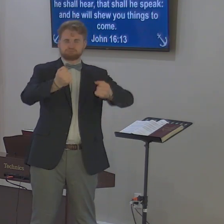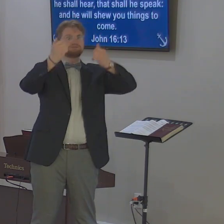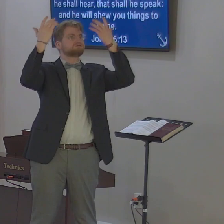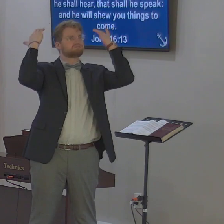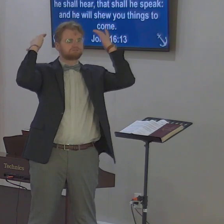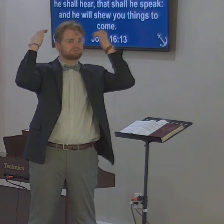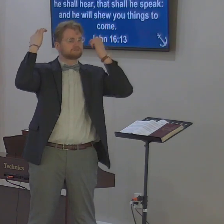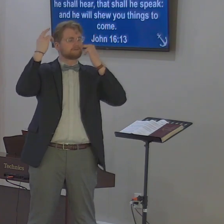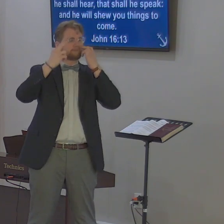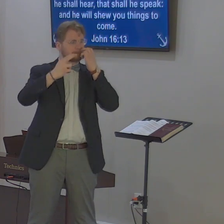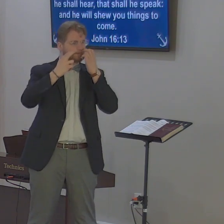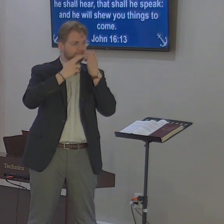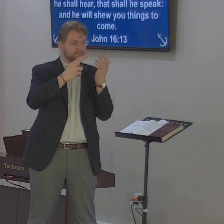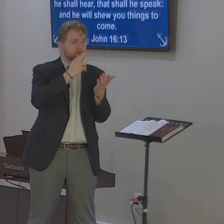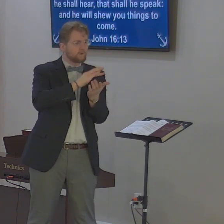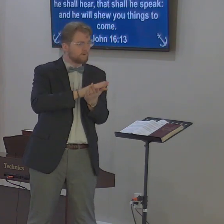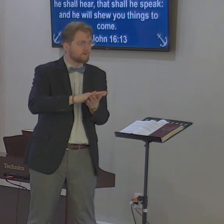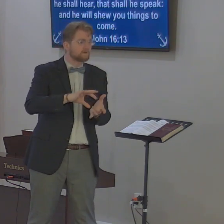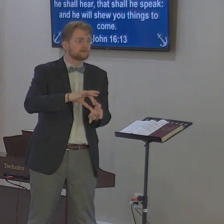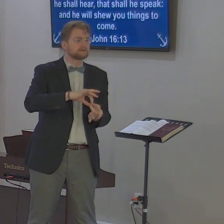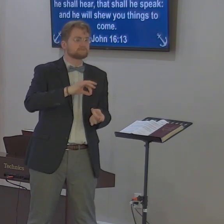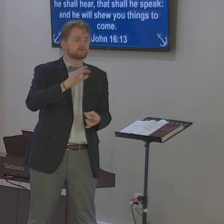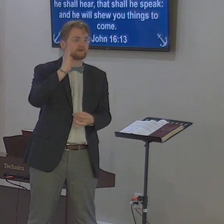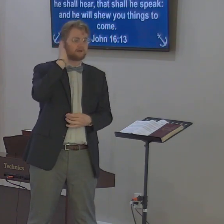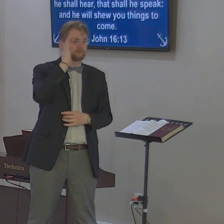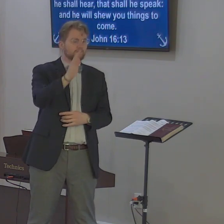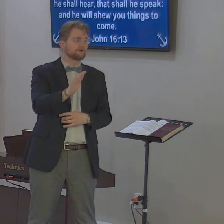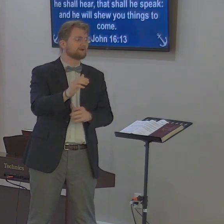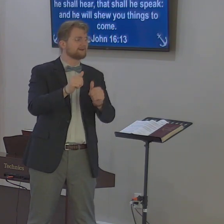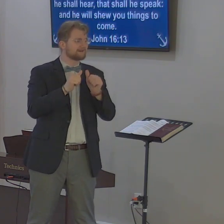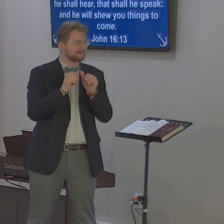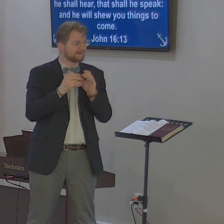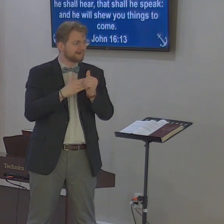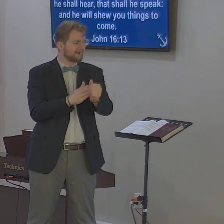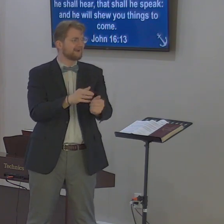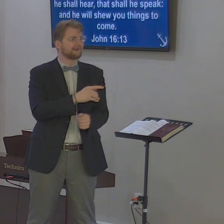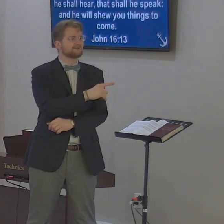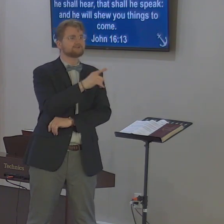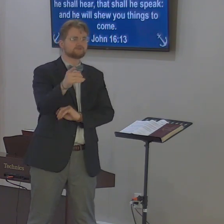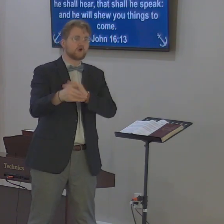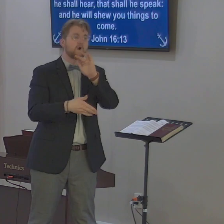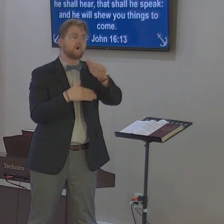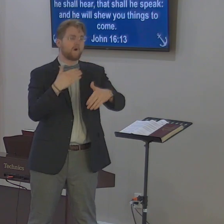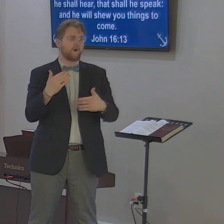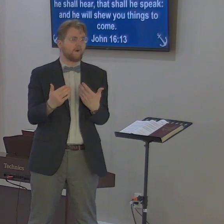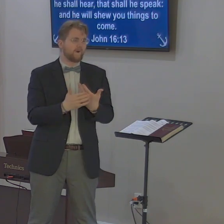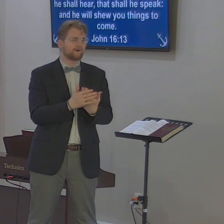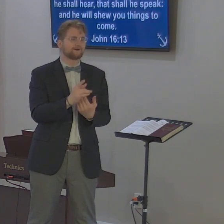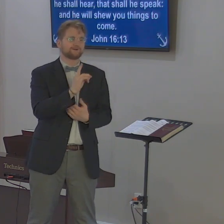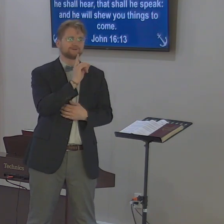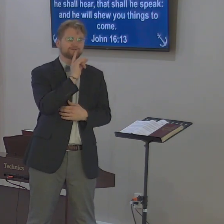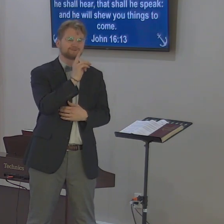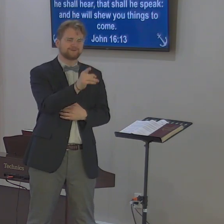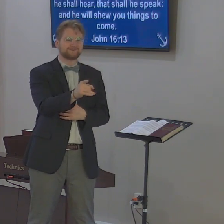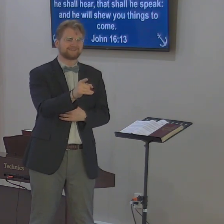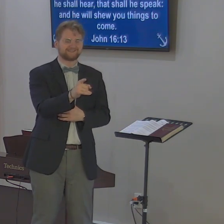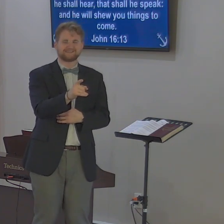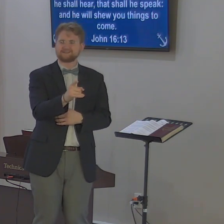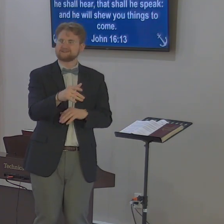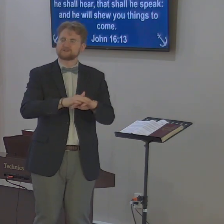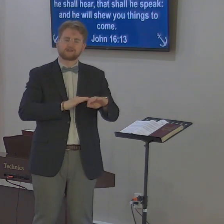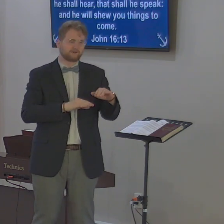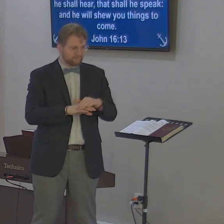Spirit will guide you in all truth. So there's comfort and understanding that he will give us the